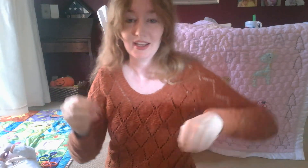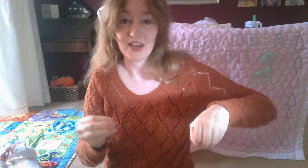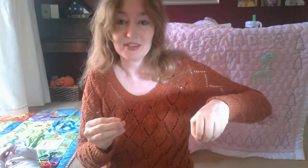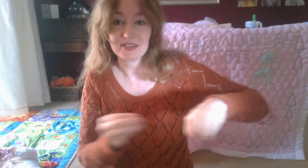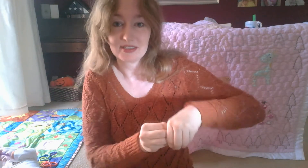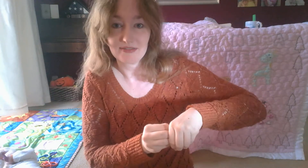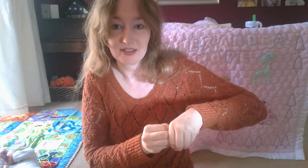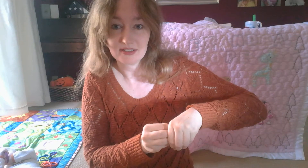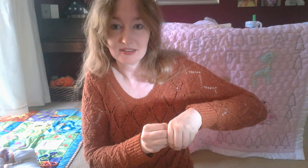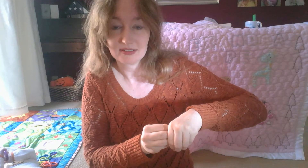And this is stuffing.